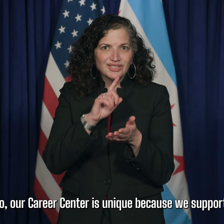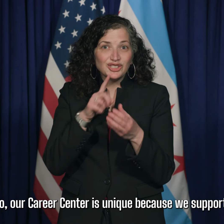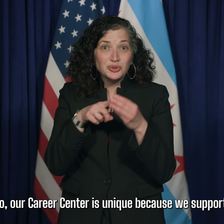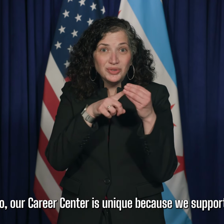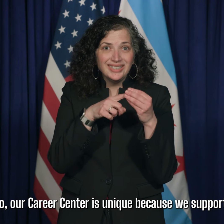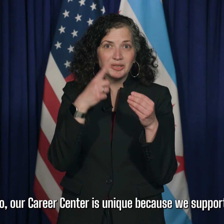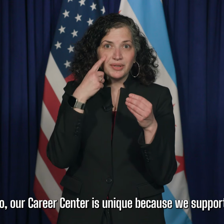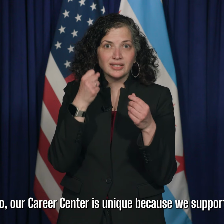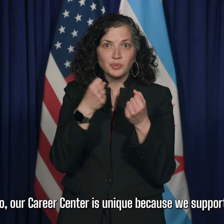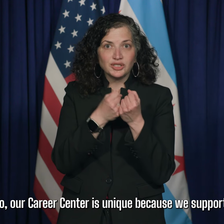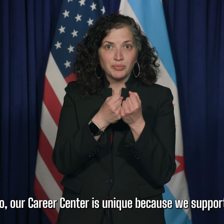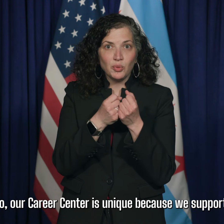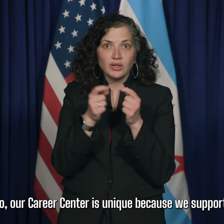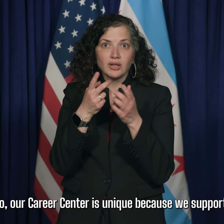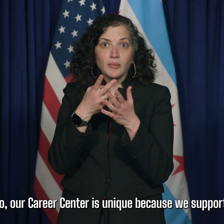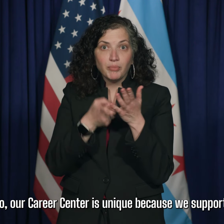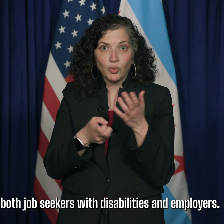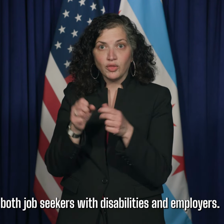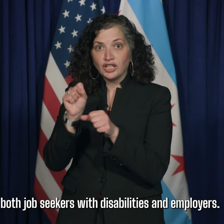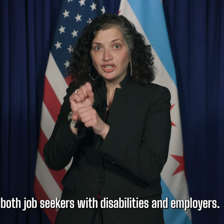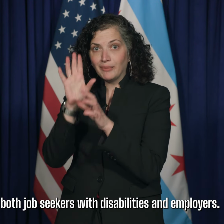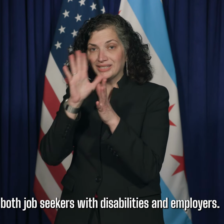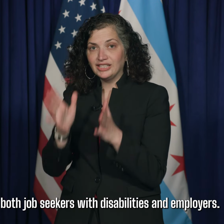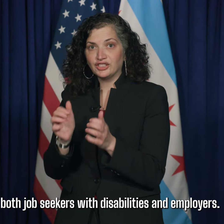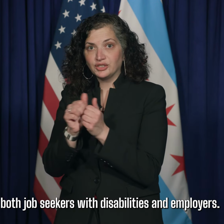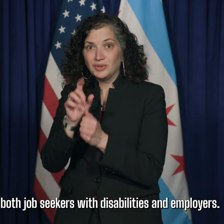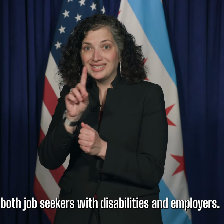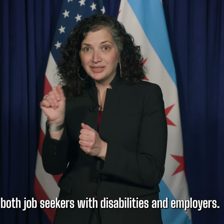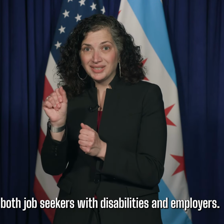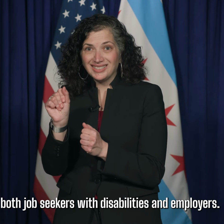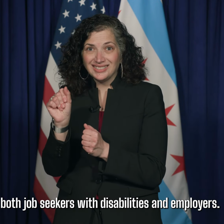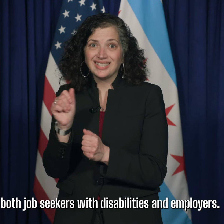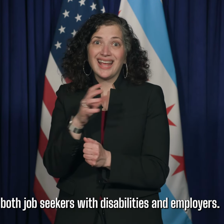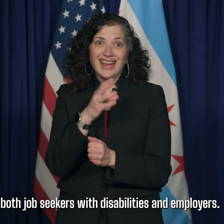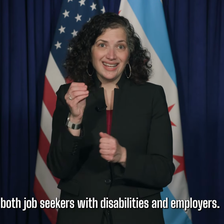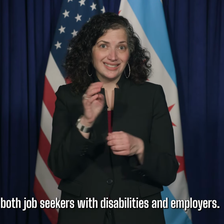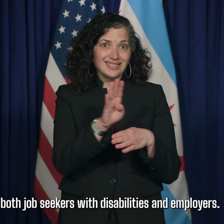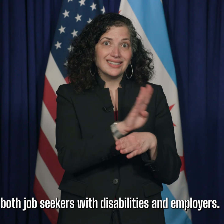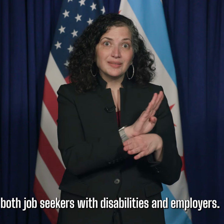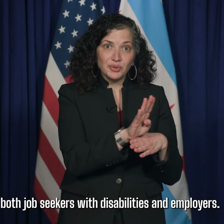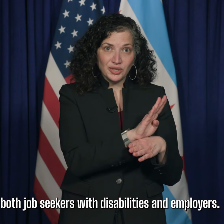is unique because we support both job seekers with disabilities and employers.